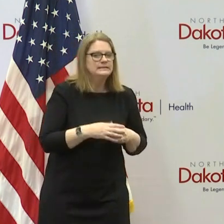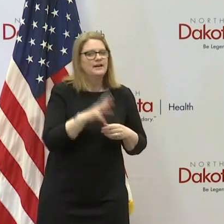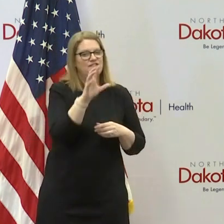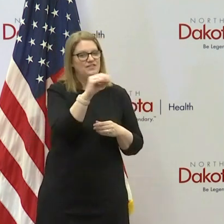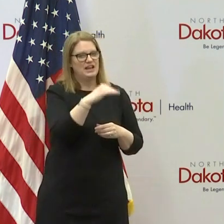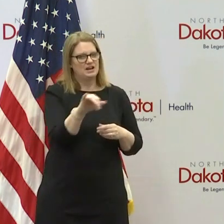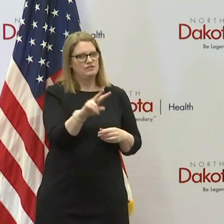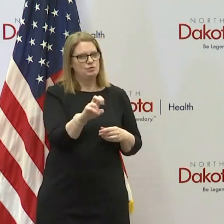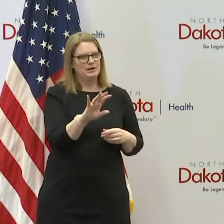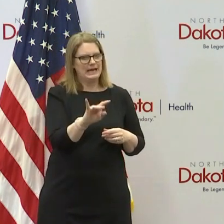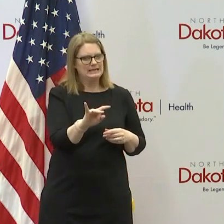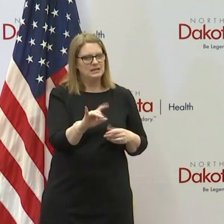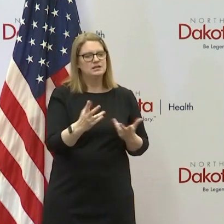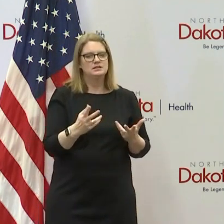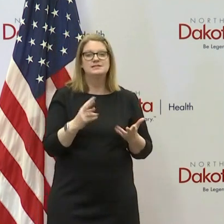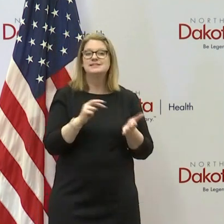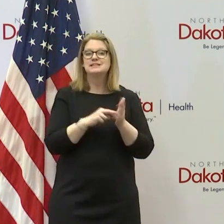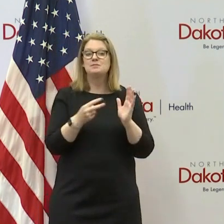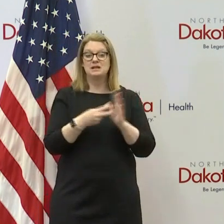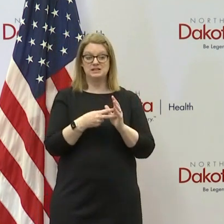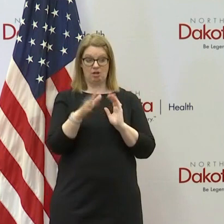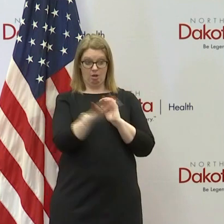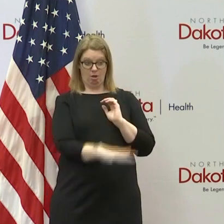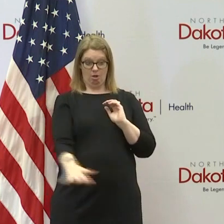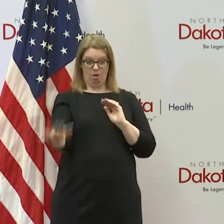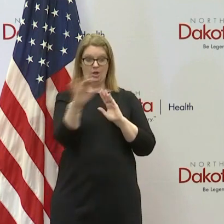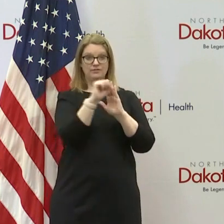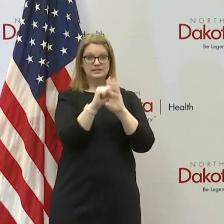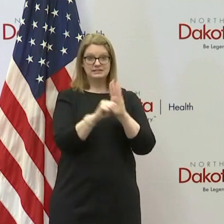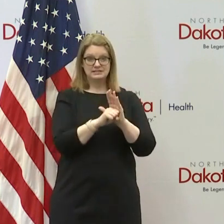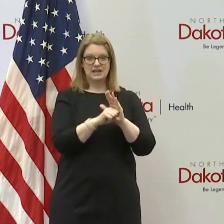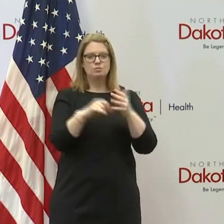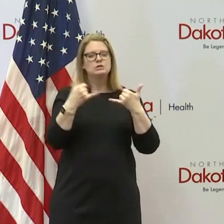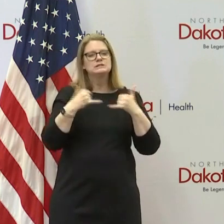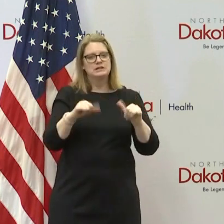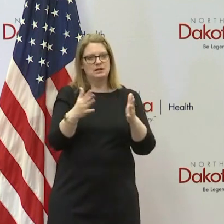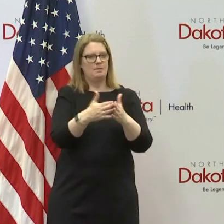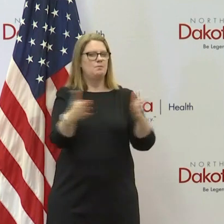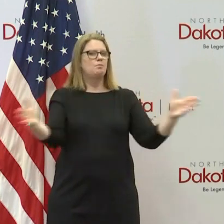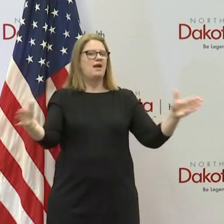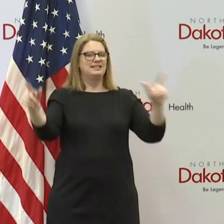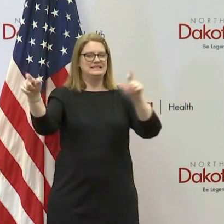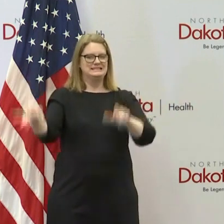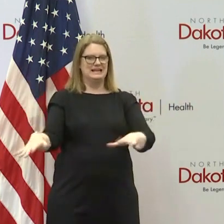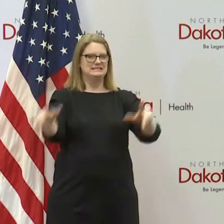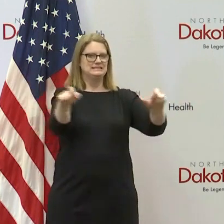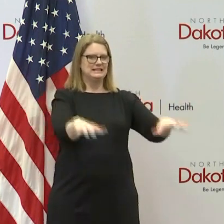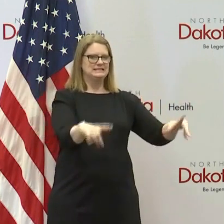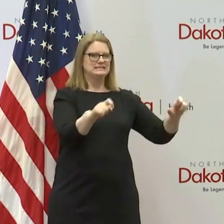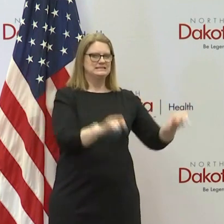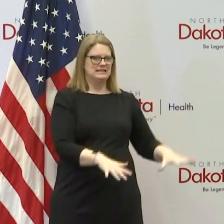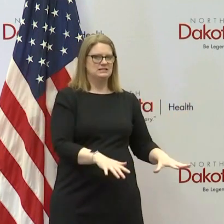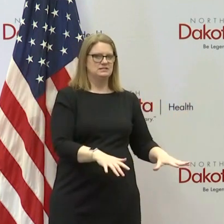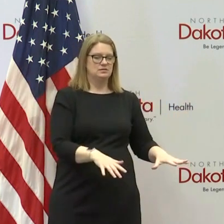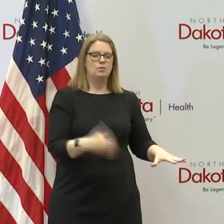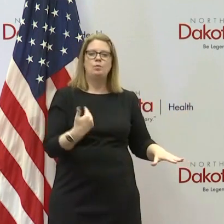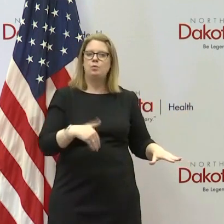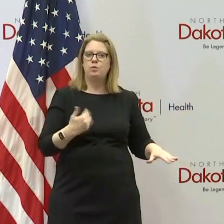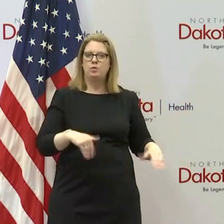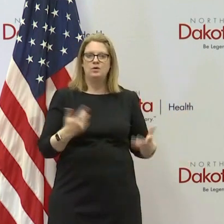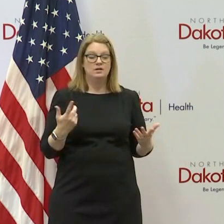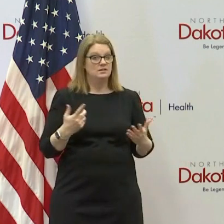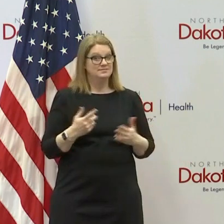do testing broadly across state to make sure we're not missing any hotspots, because this highly contagious virus has the ability to